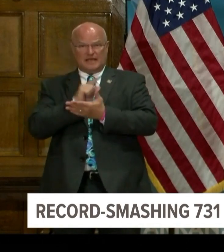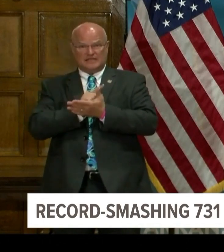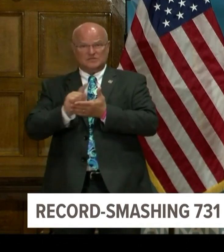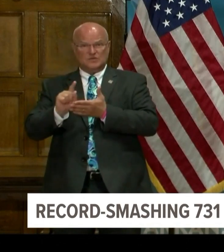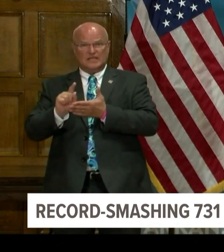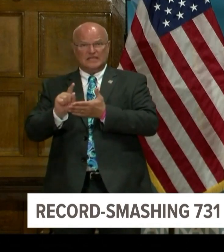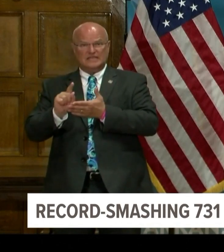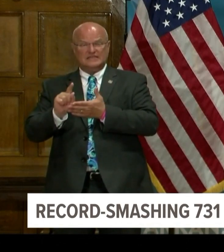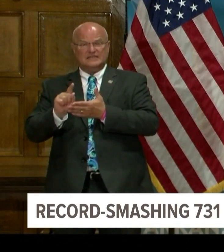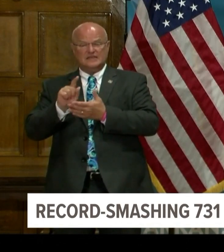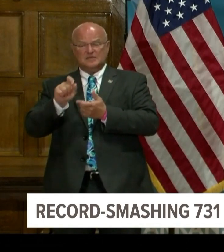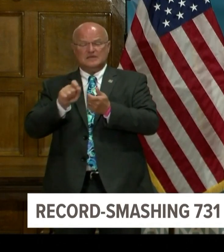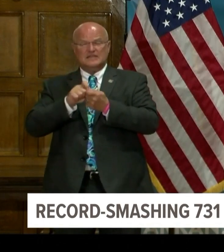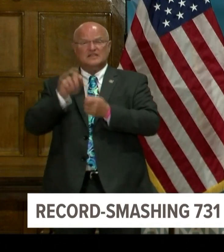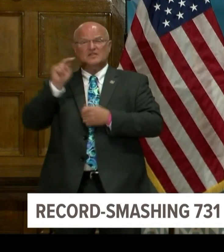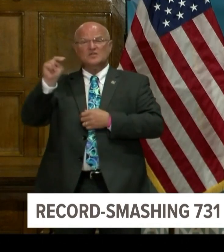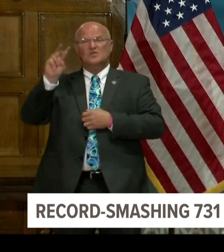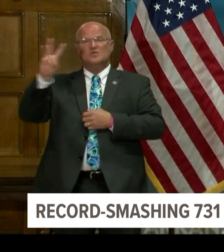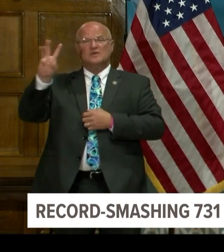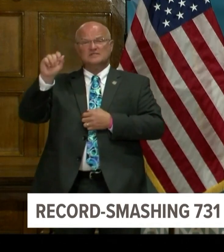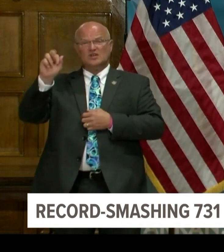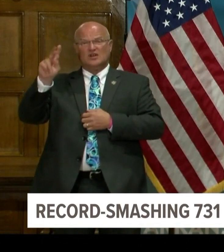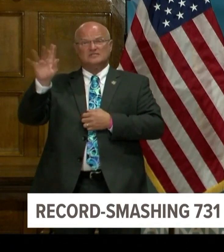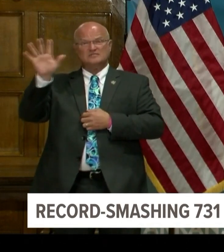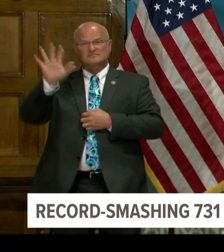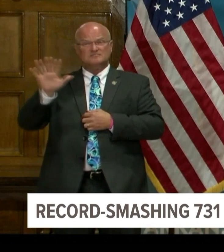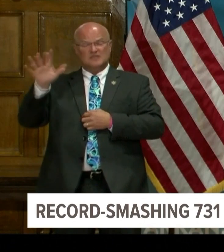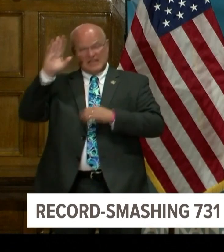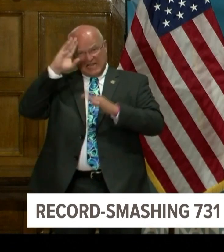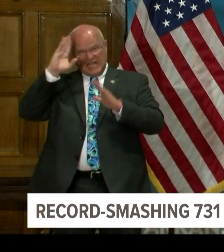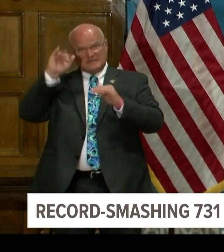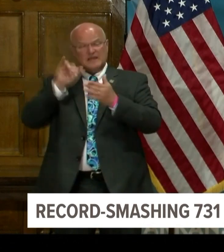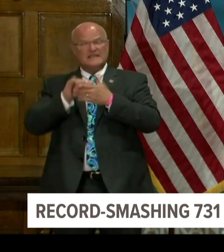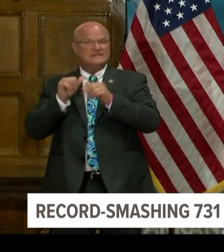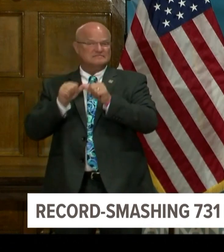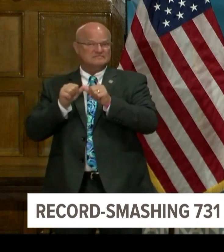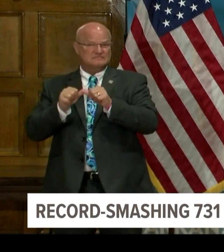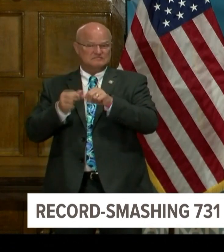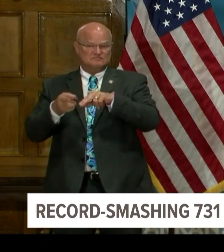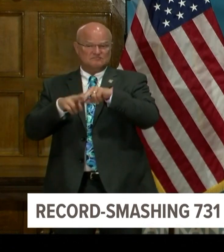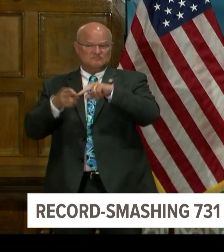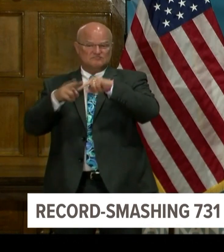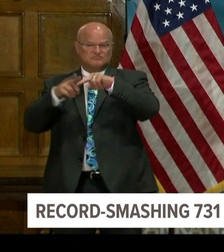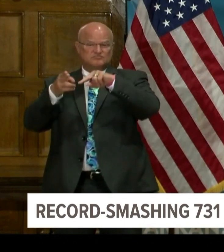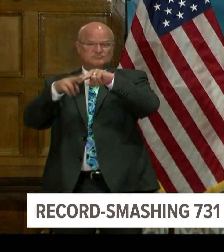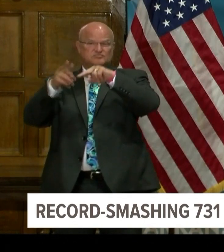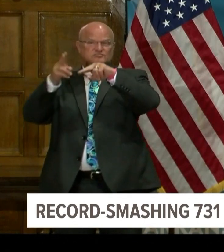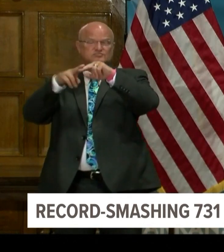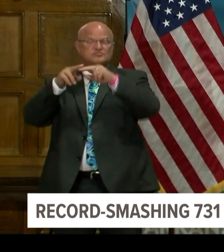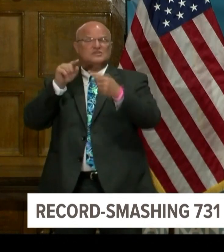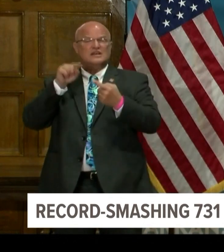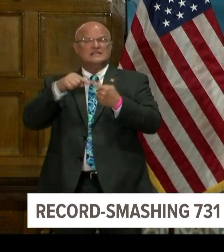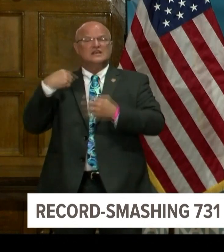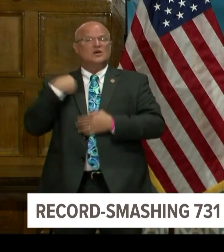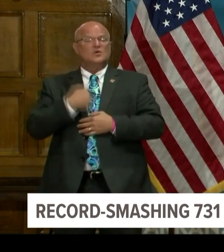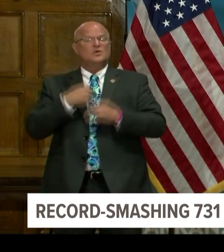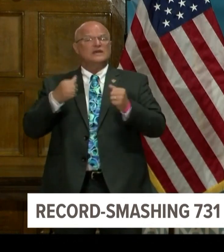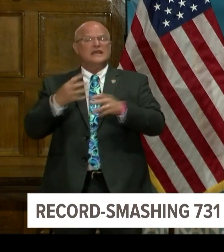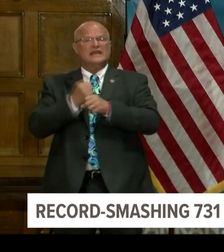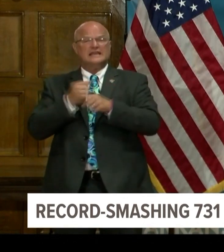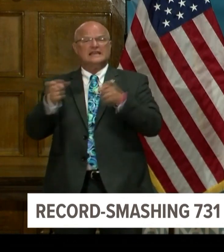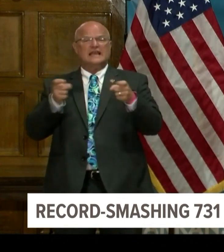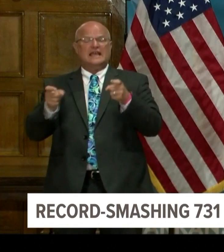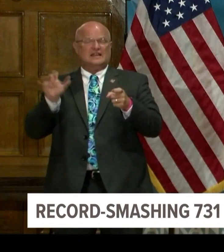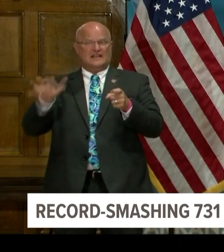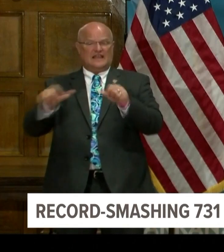week, particularly in Northwest Arkansas. I expect that to continue to increase until we can get a